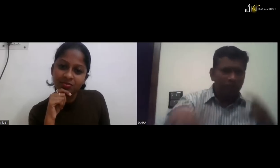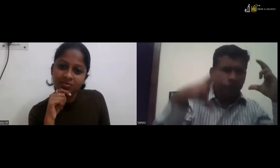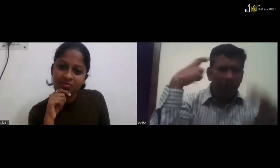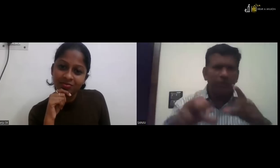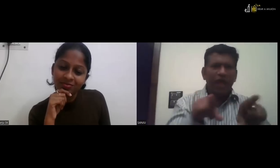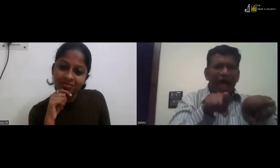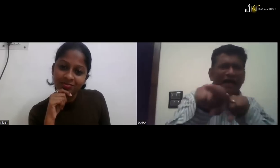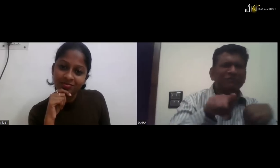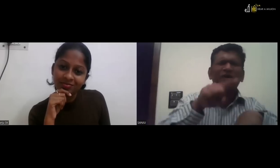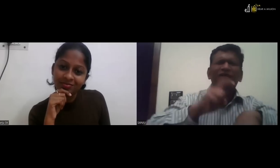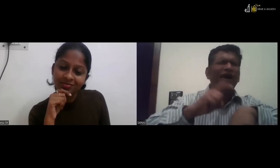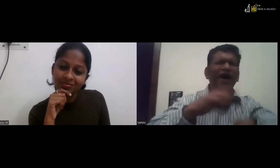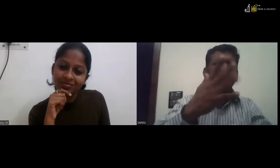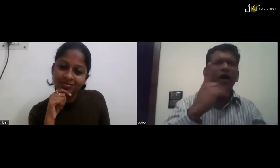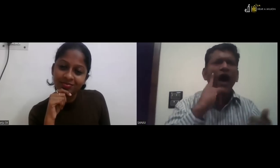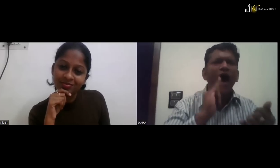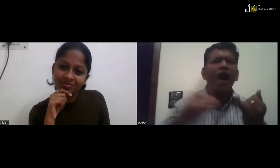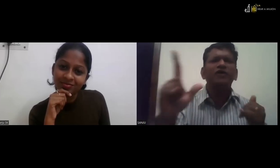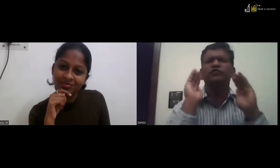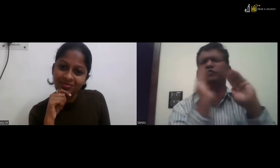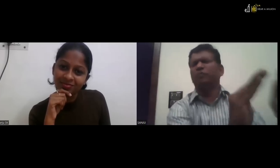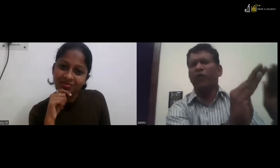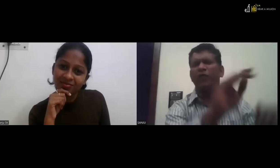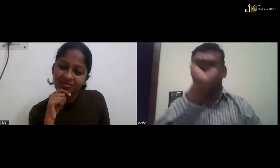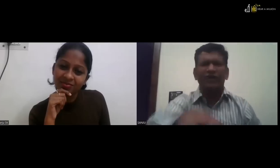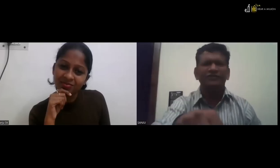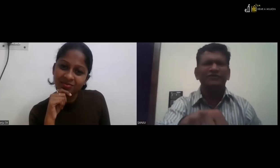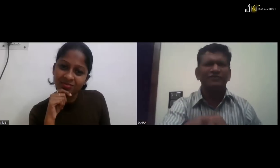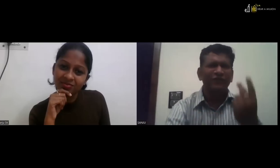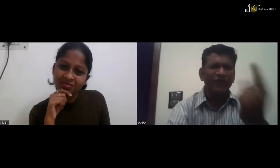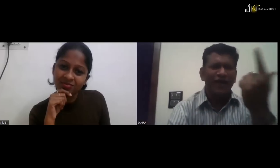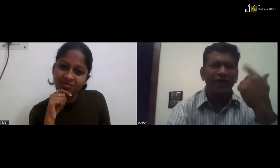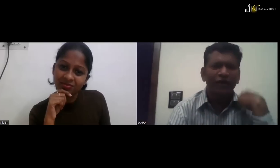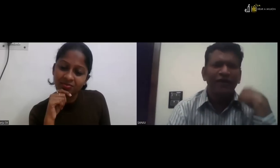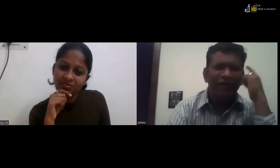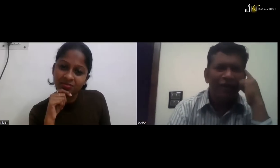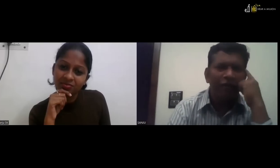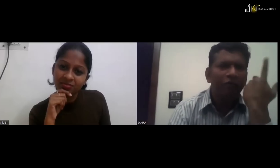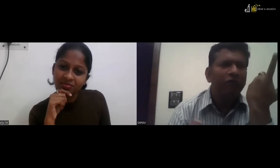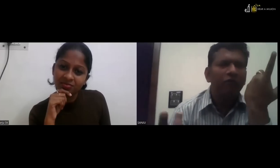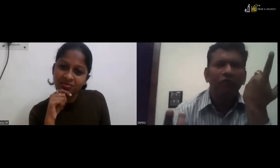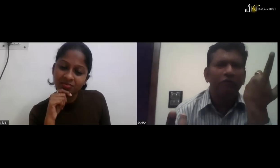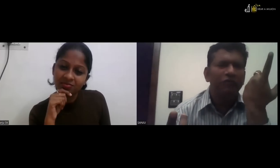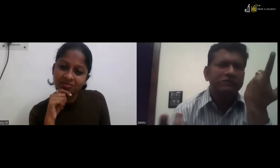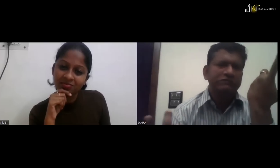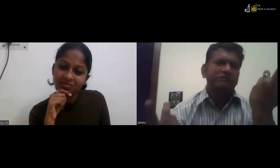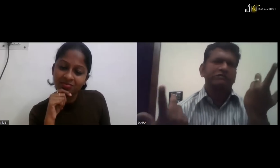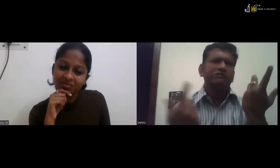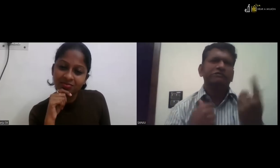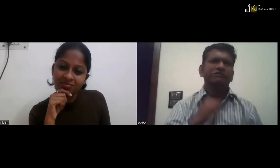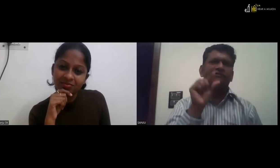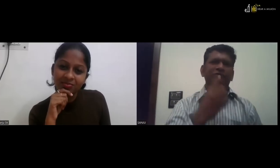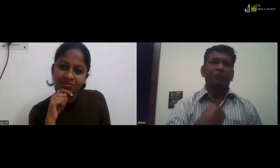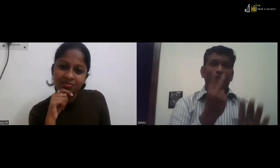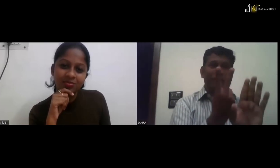to just communicate into ISL. For example, we wanted to just say one thing, that everyone can